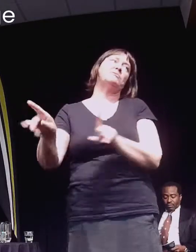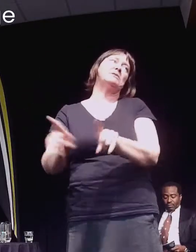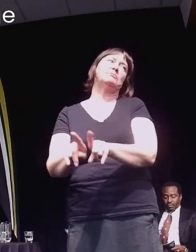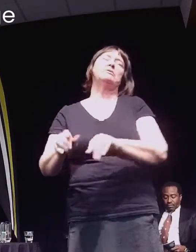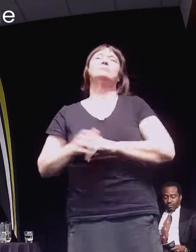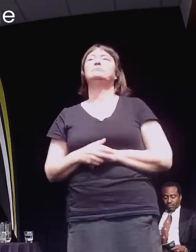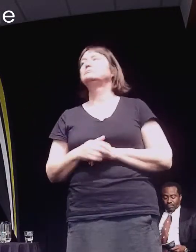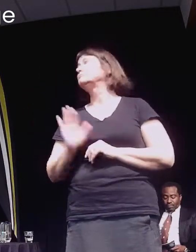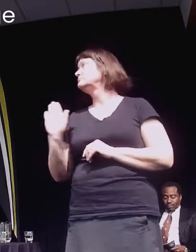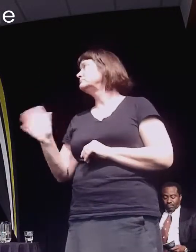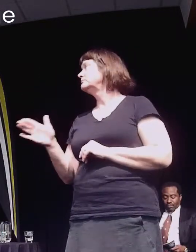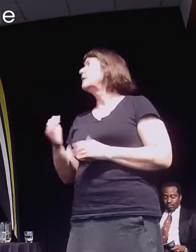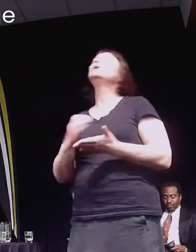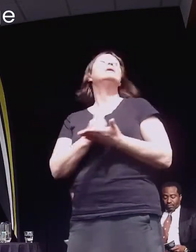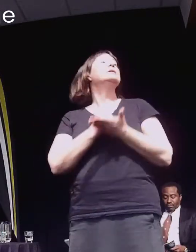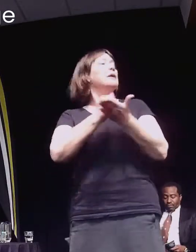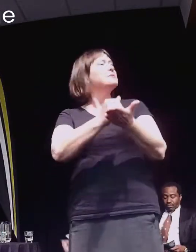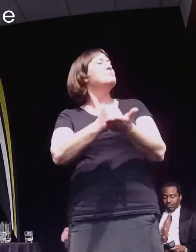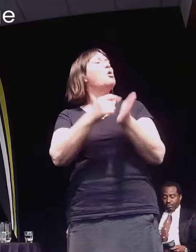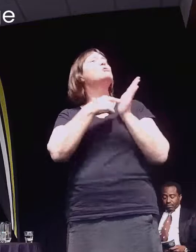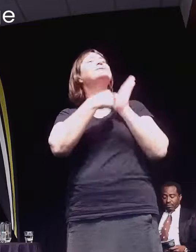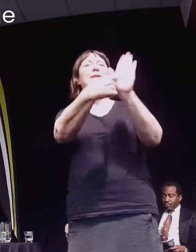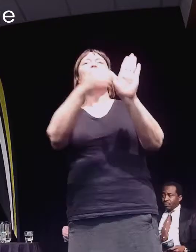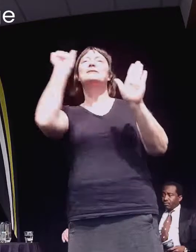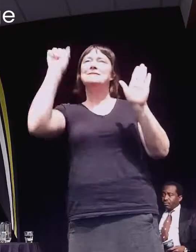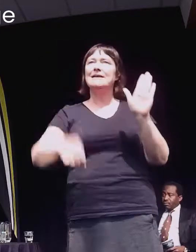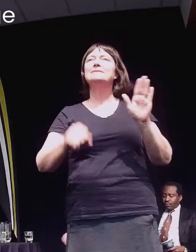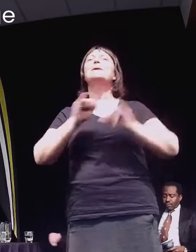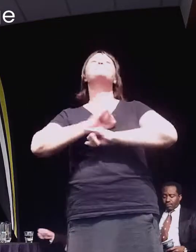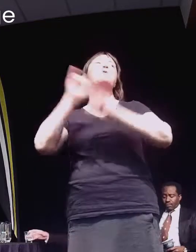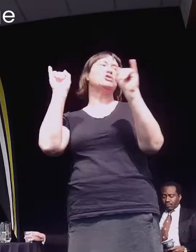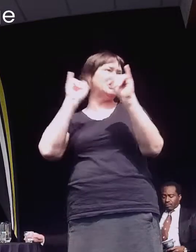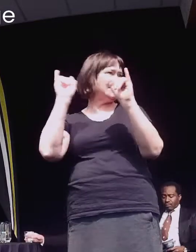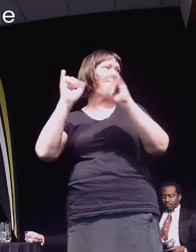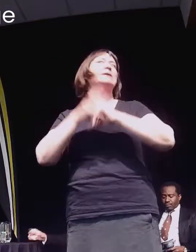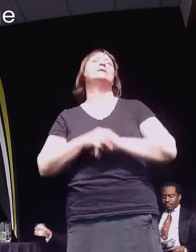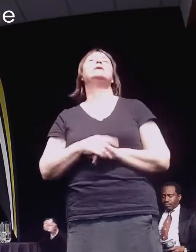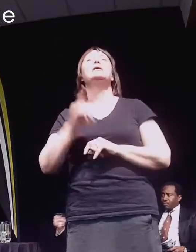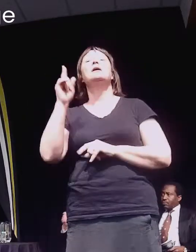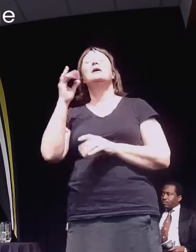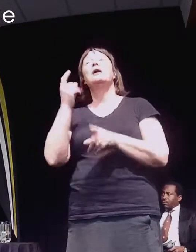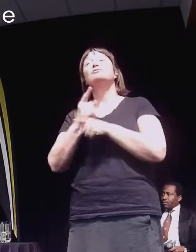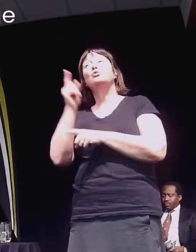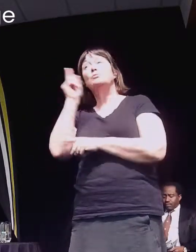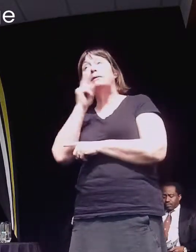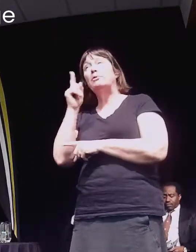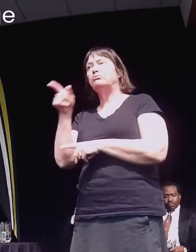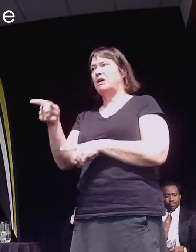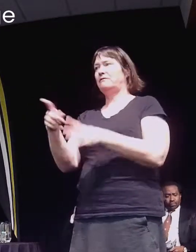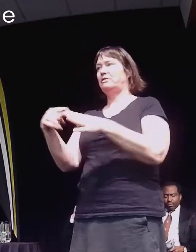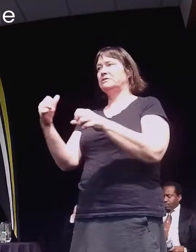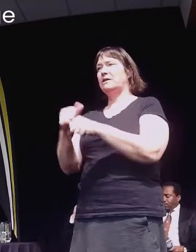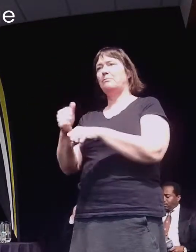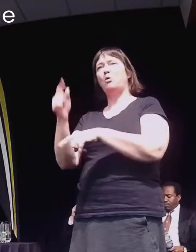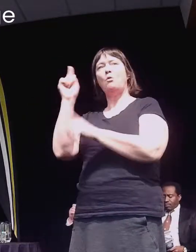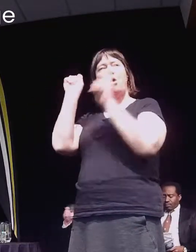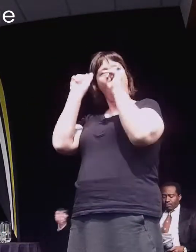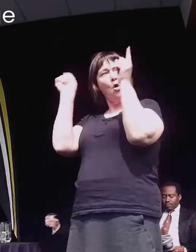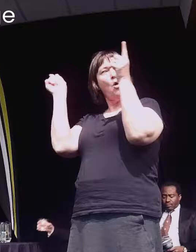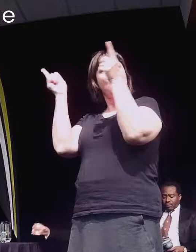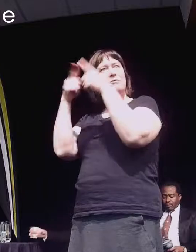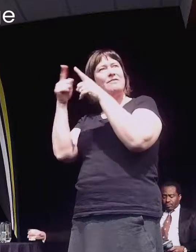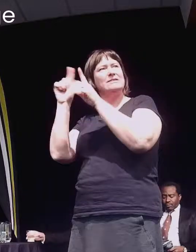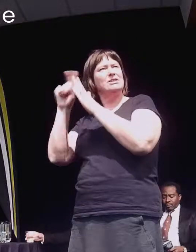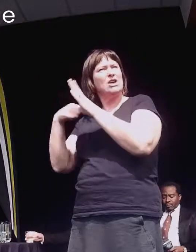I support declaring a climate emergency. The people that I've spoken to, for example, Professor James Renwick and a whole lot